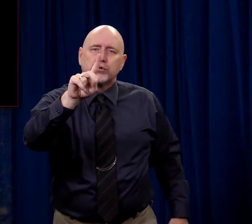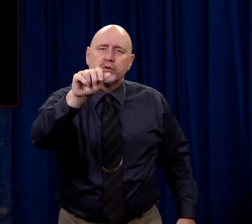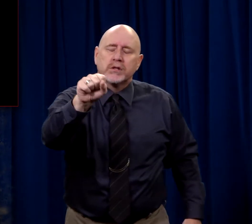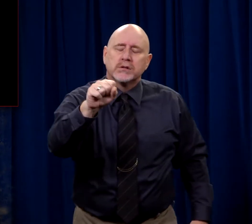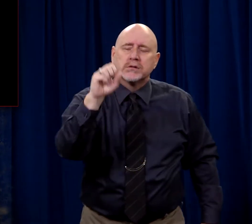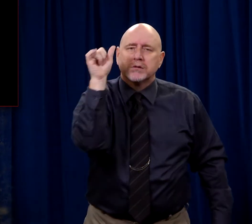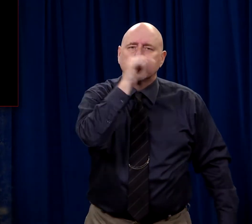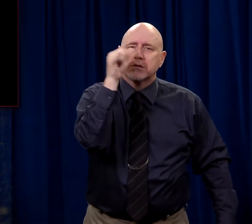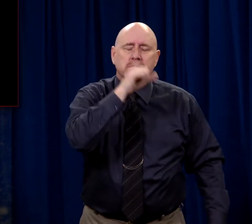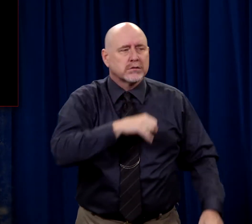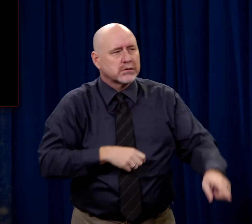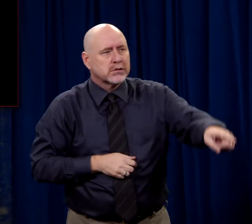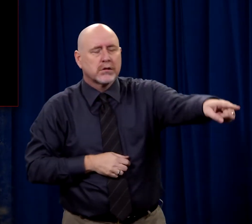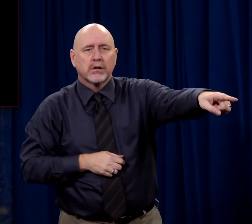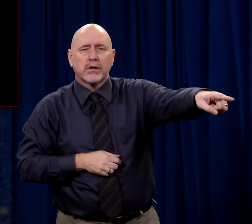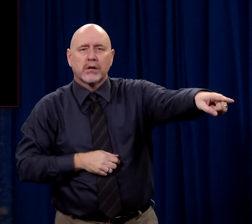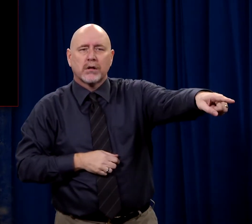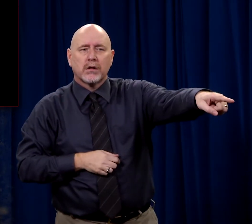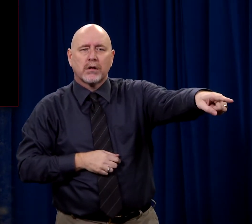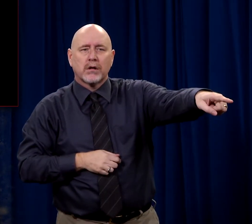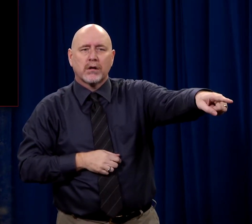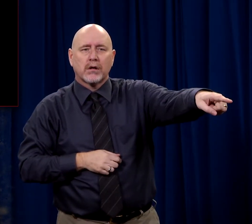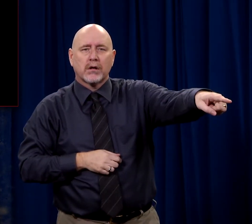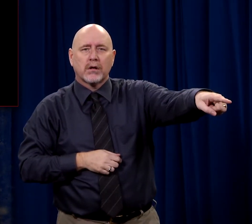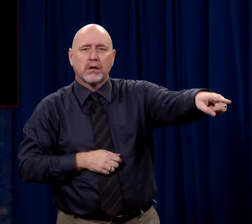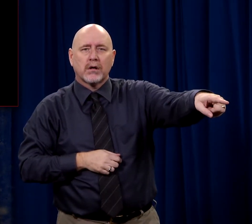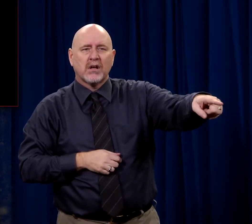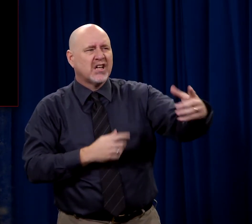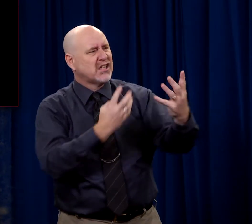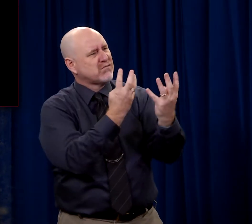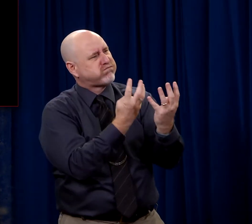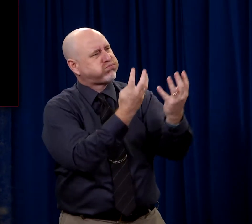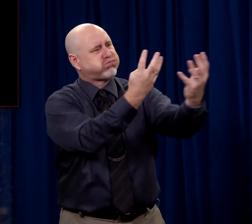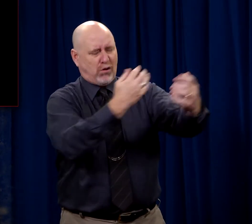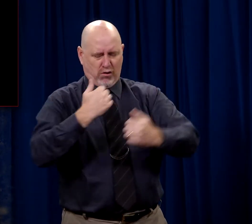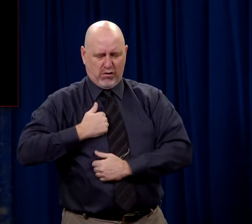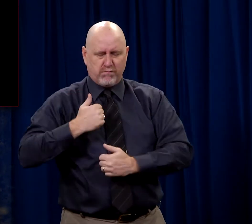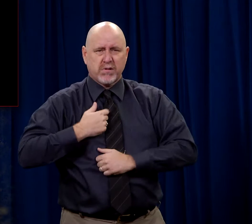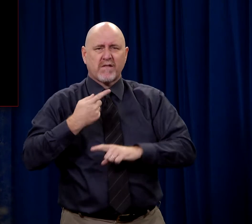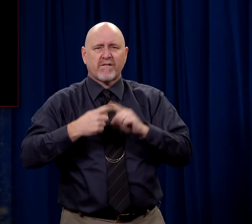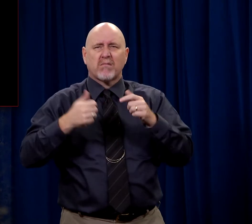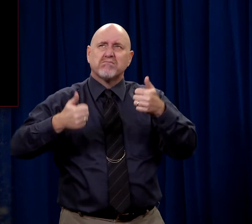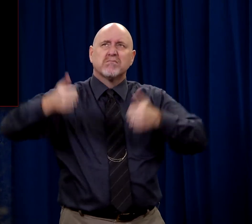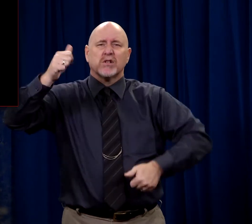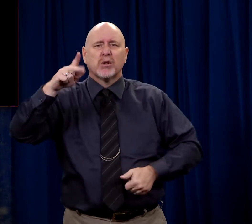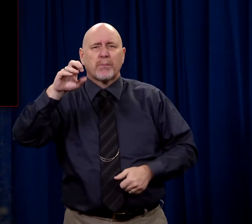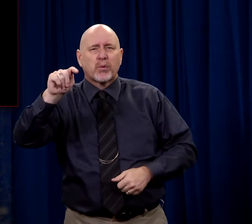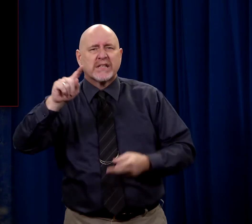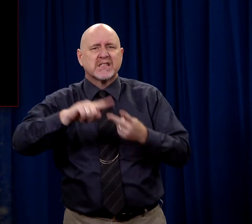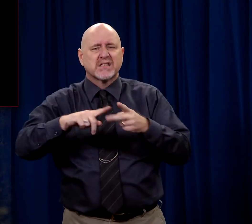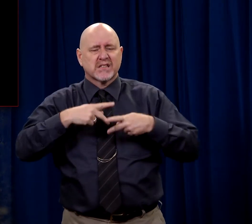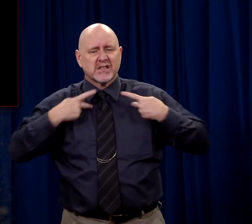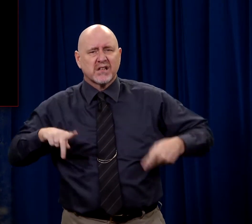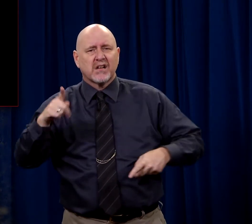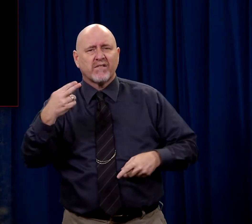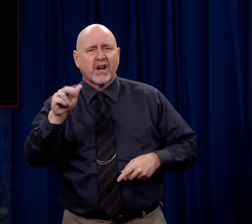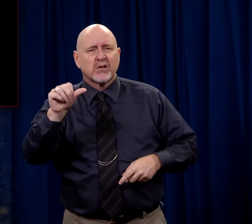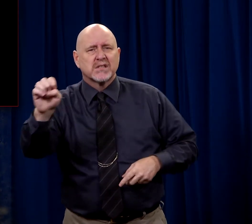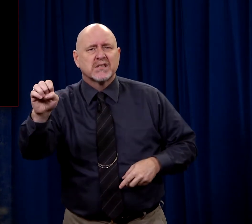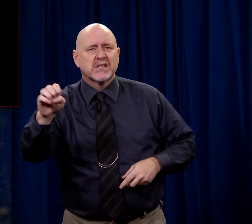Judas. He has a detachment of troops and officers from the chief priests and the Pharisees. And you can